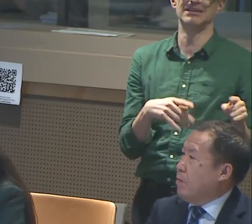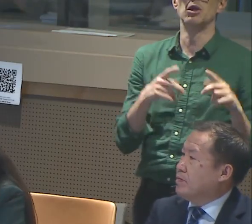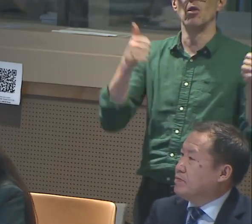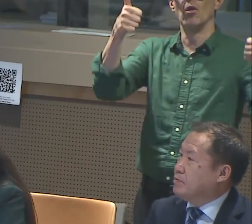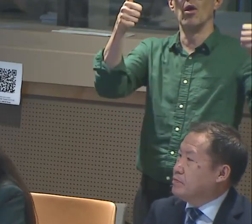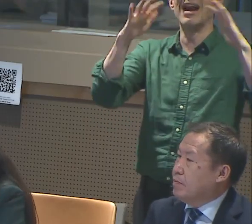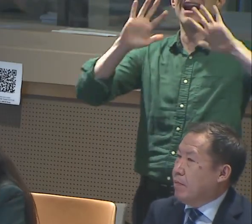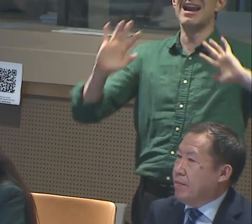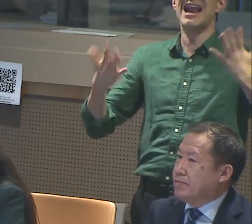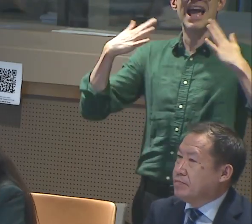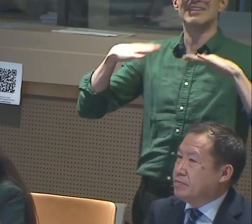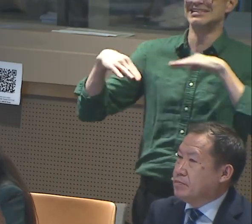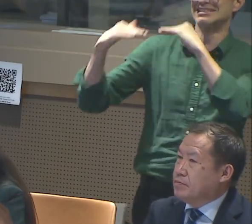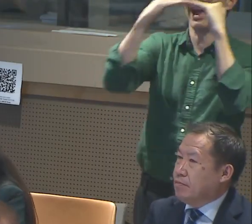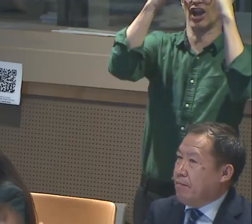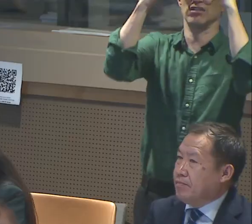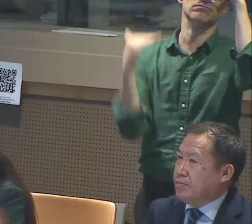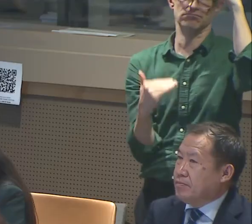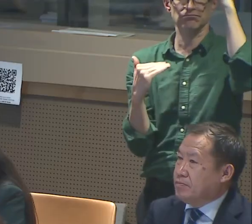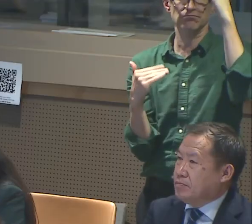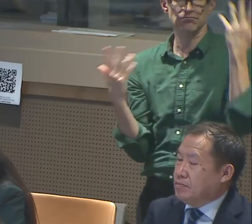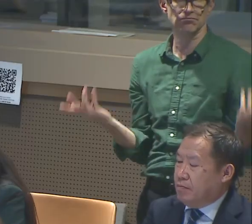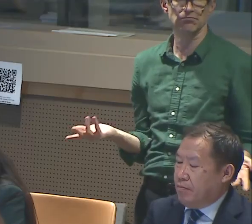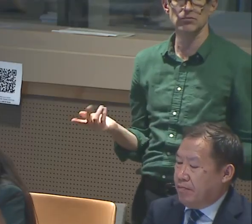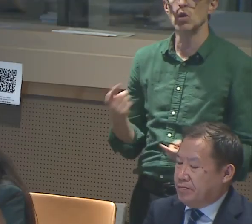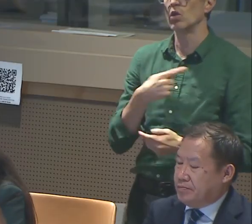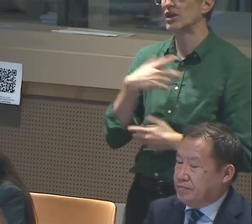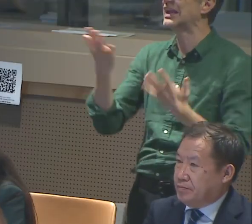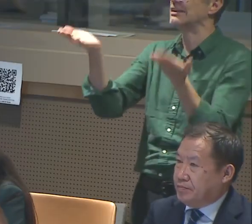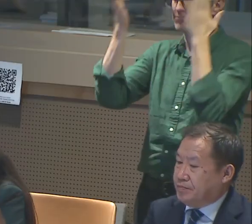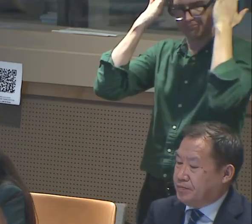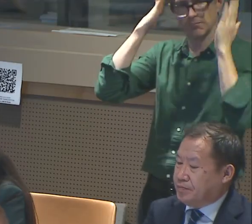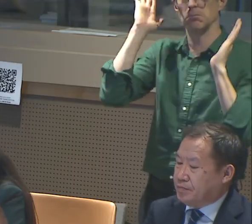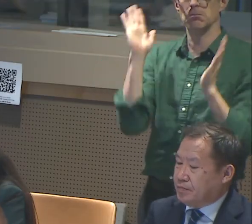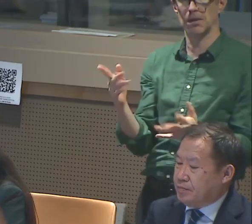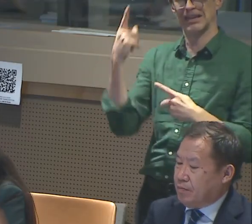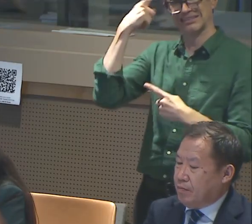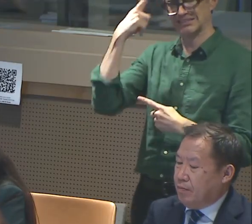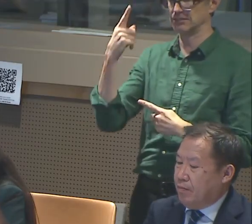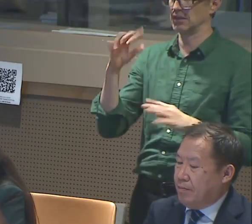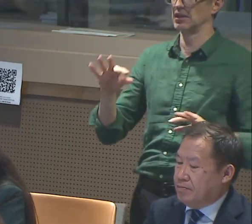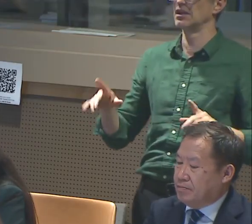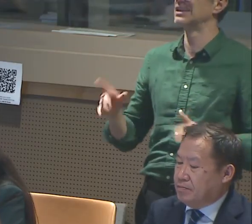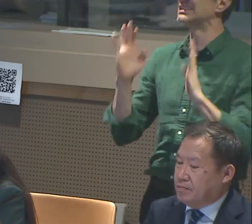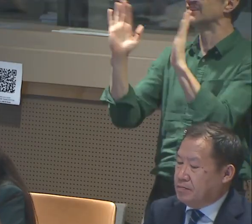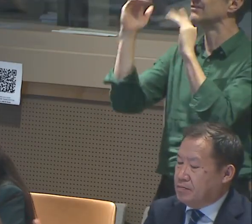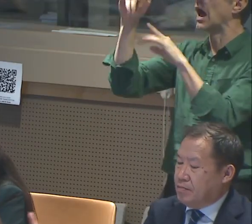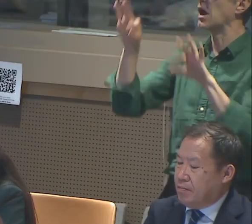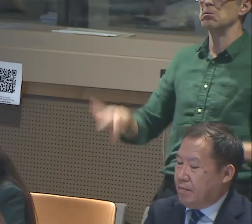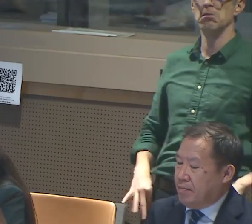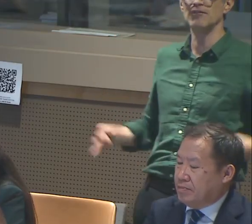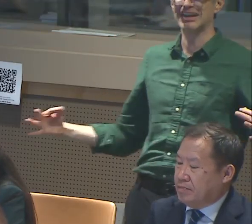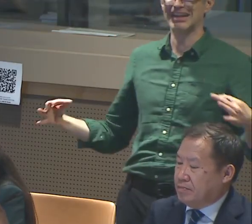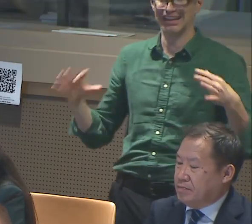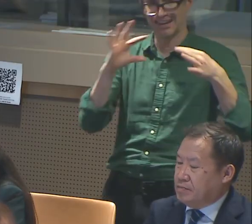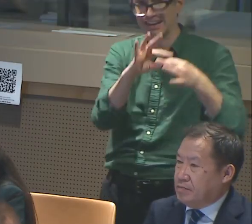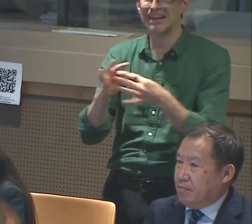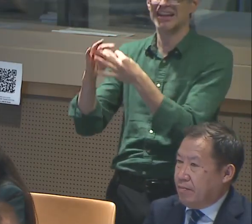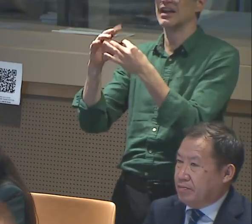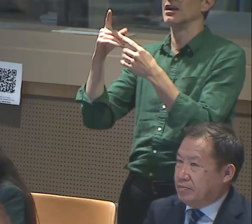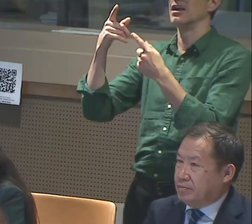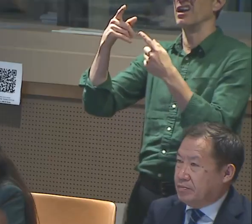is essential. It shapes how we define poverty, how we target support, and how we avoid reinforcing these